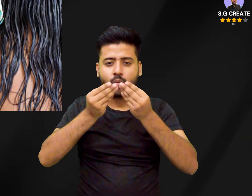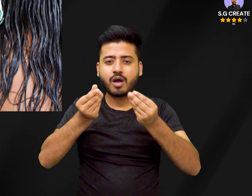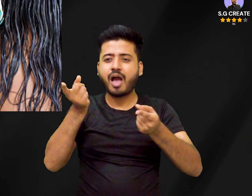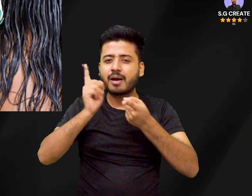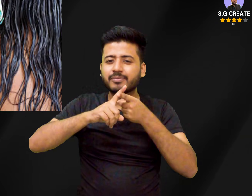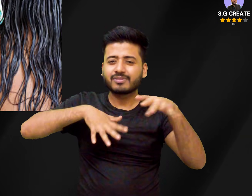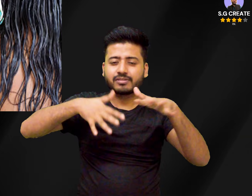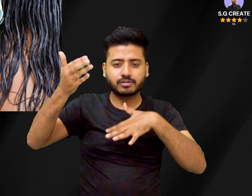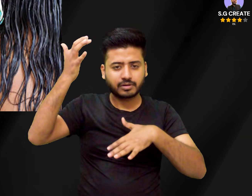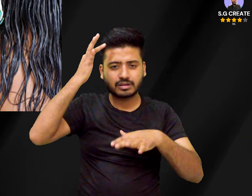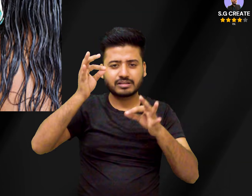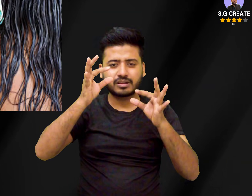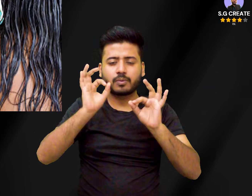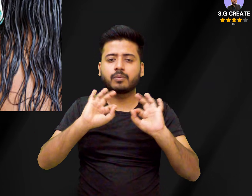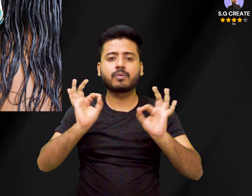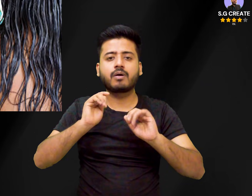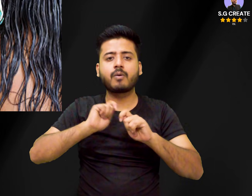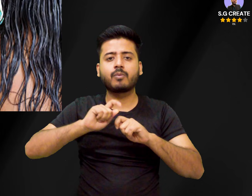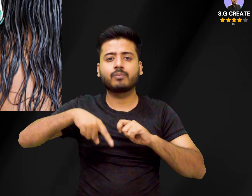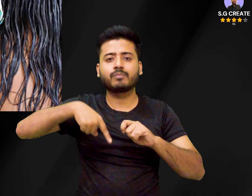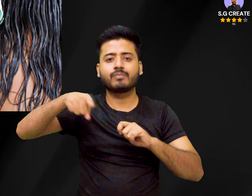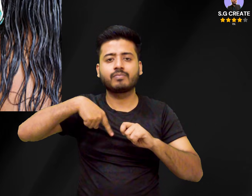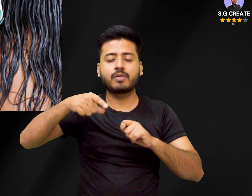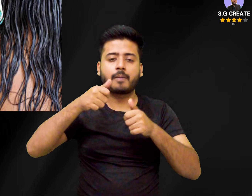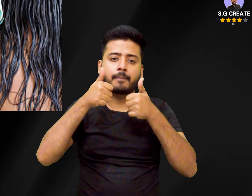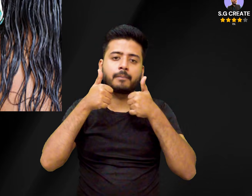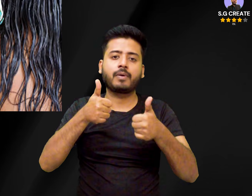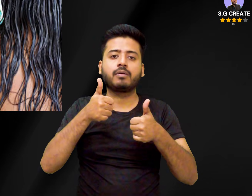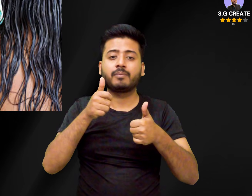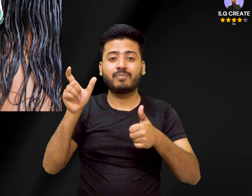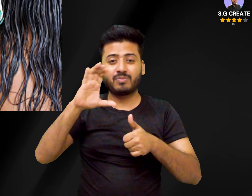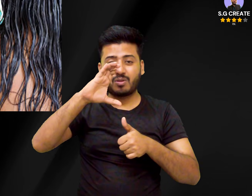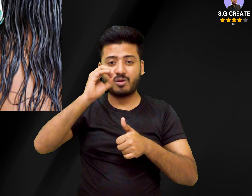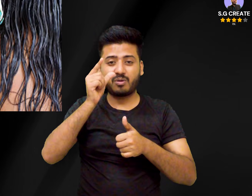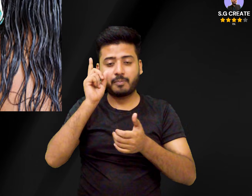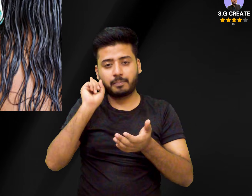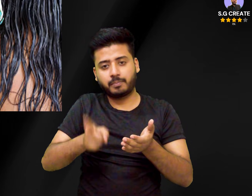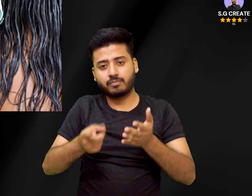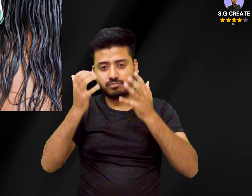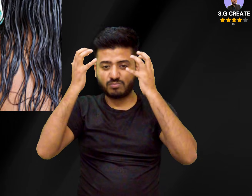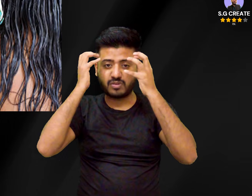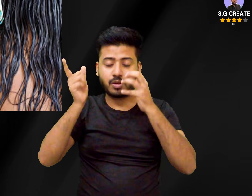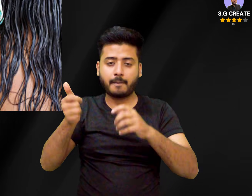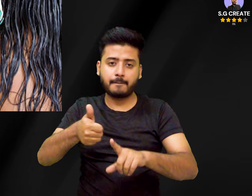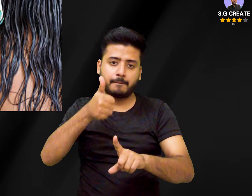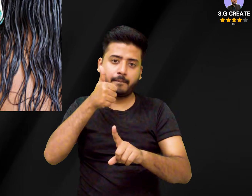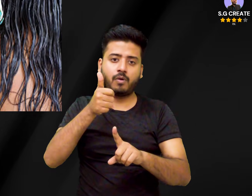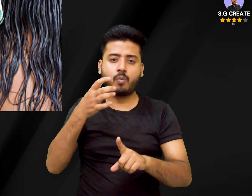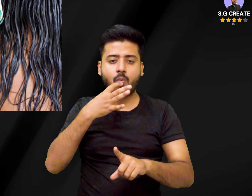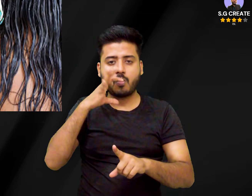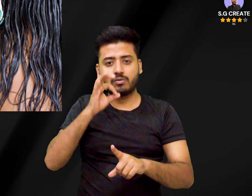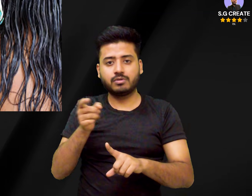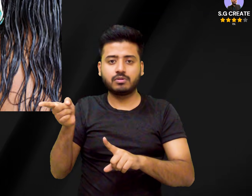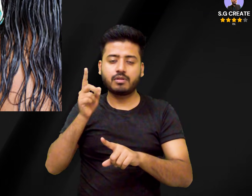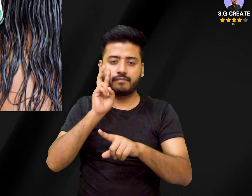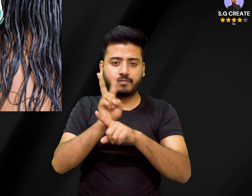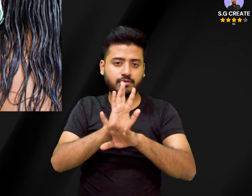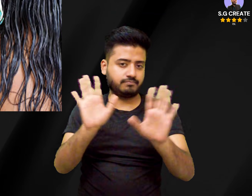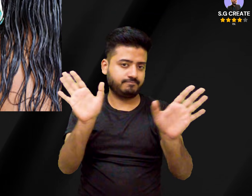as regular oil is cheaper for daily use, while cold-pressed offers more nutrients and flavor. Regular coconut oil is processed